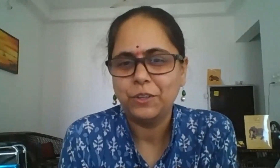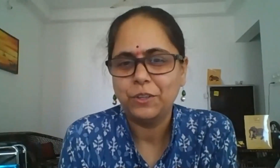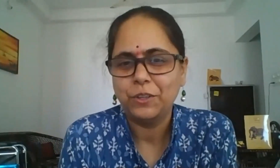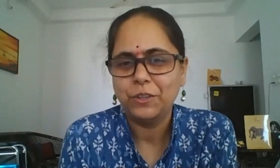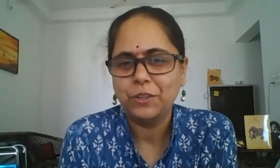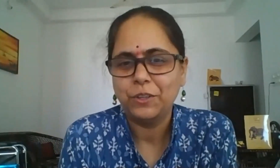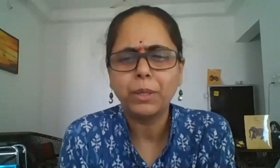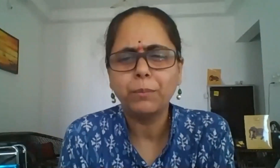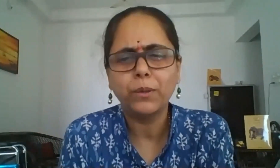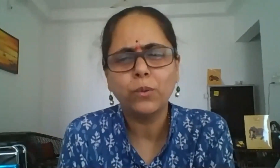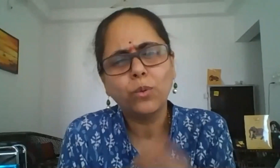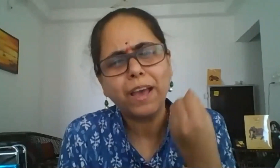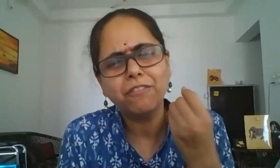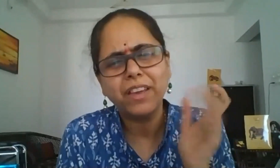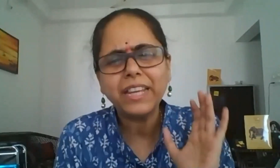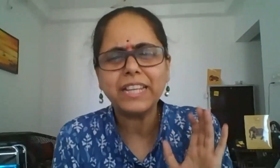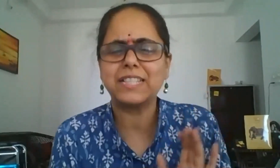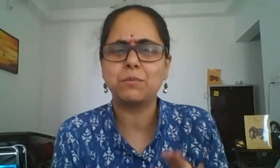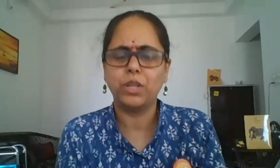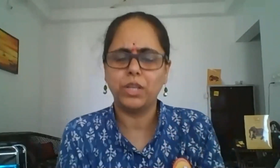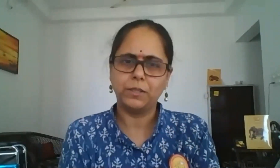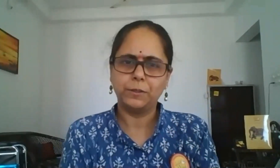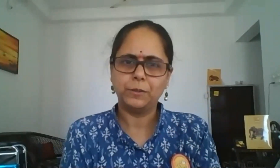We call people who have any disability.